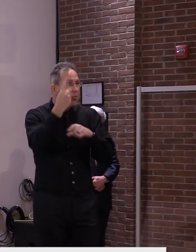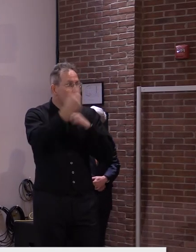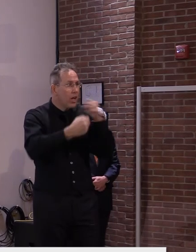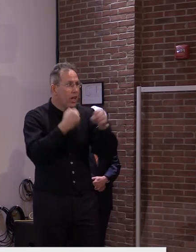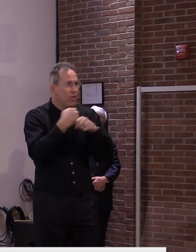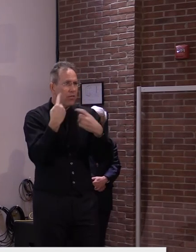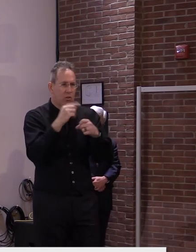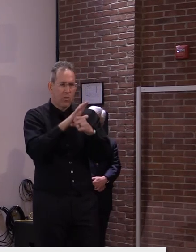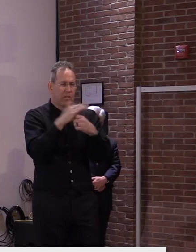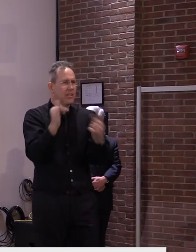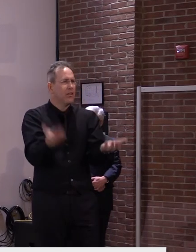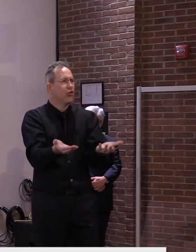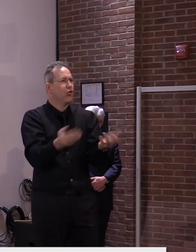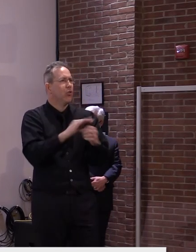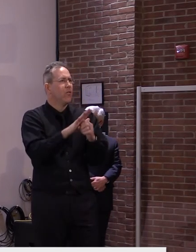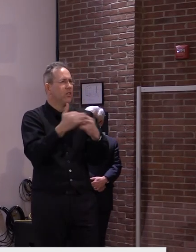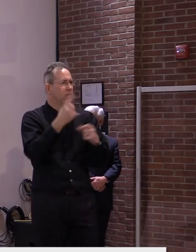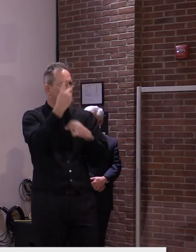know